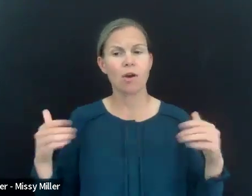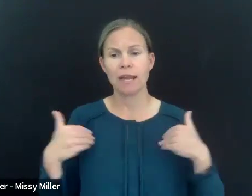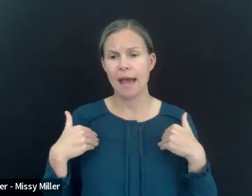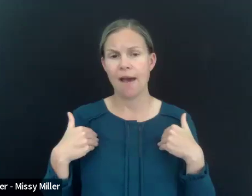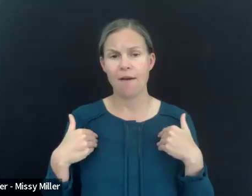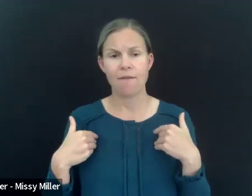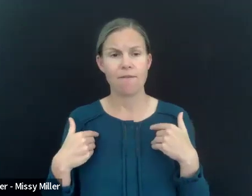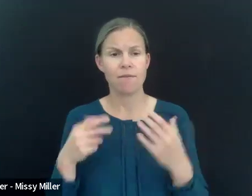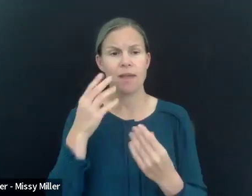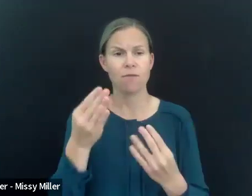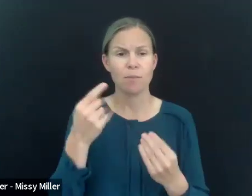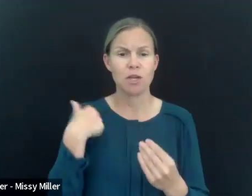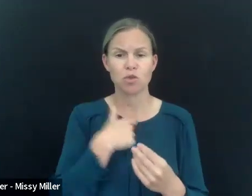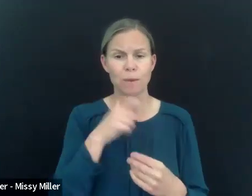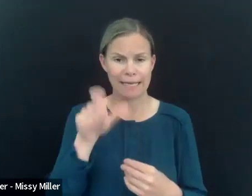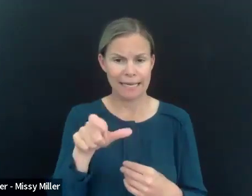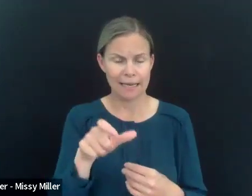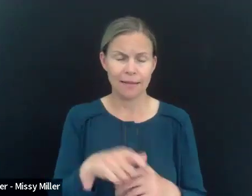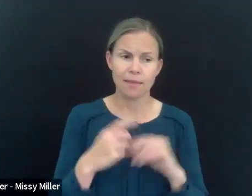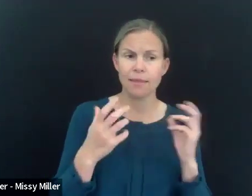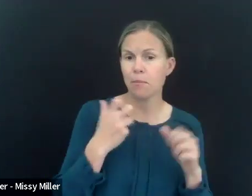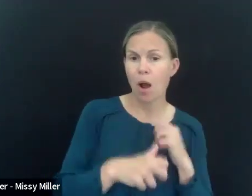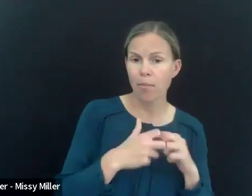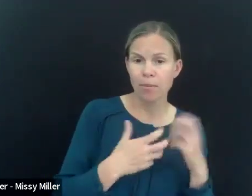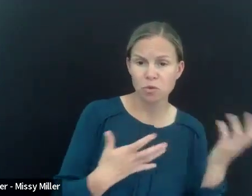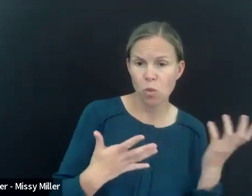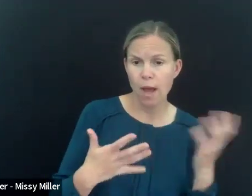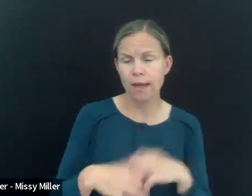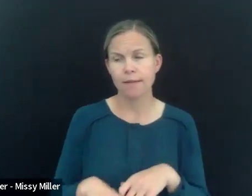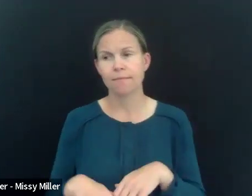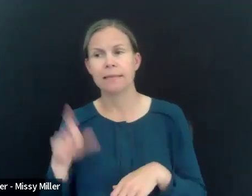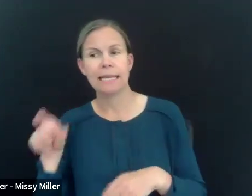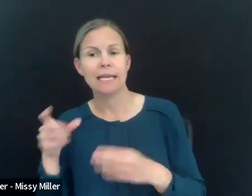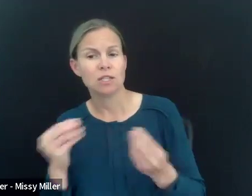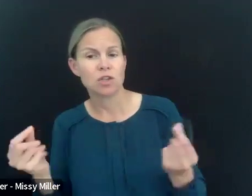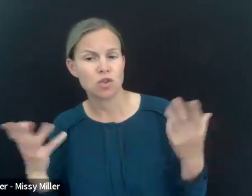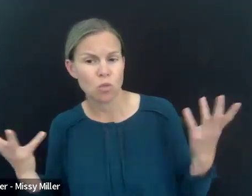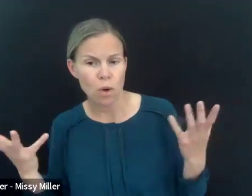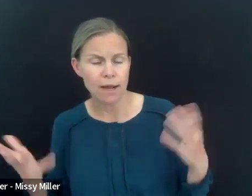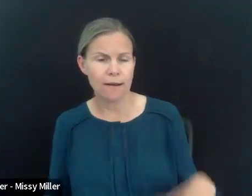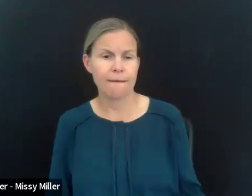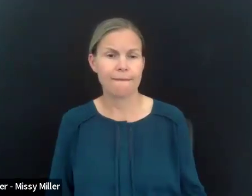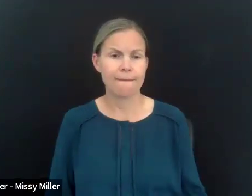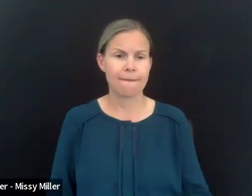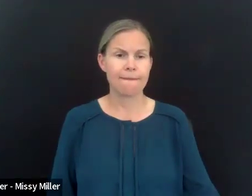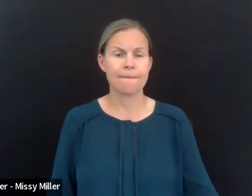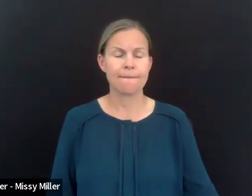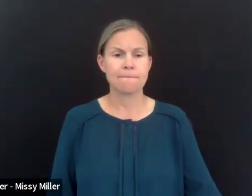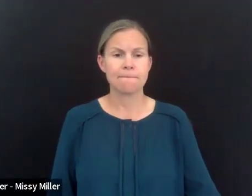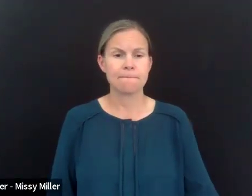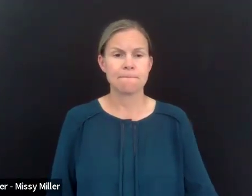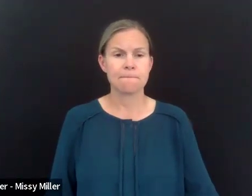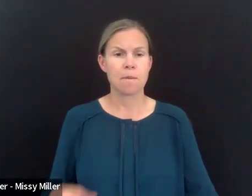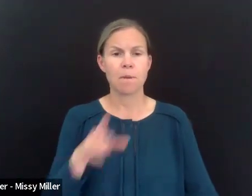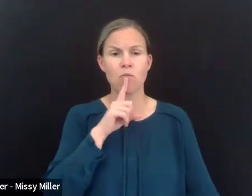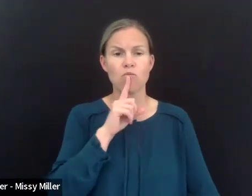need in terms of what's the nature of the problem, what's the nature of the solution. But what I think there is room for